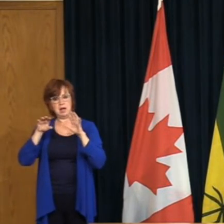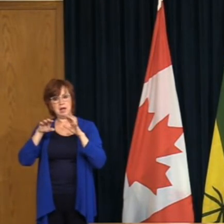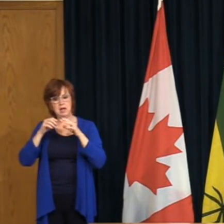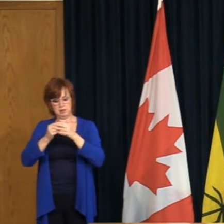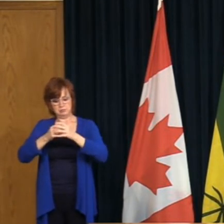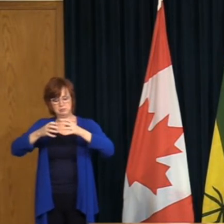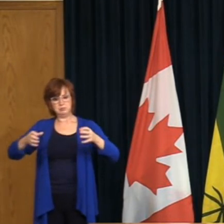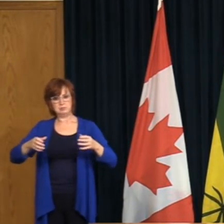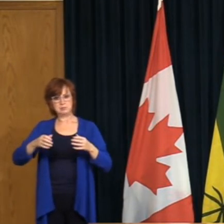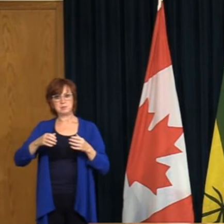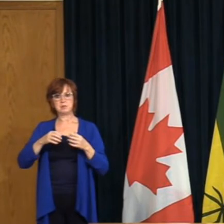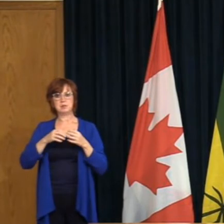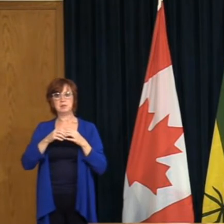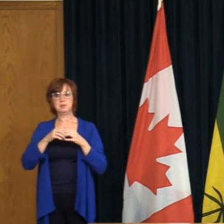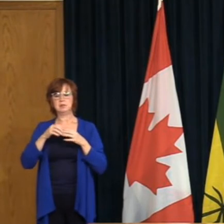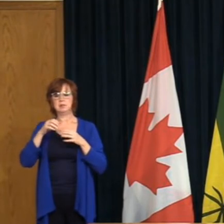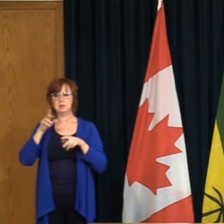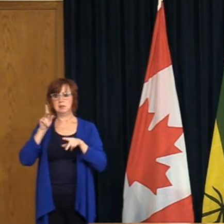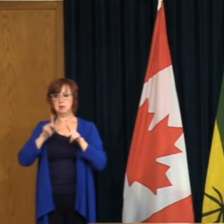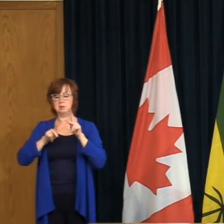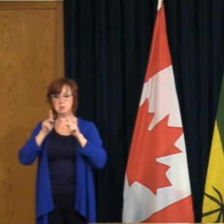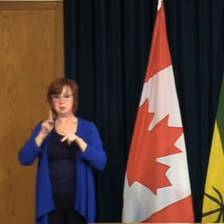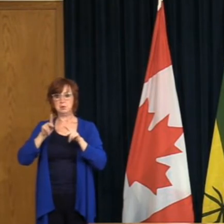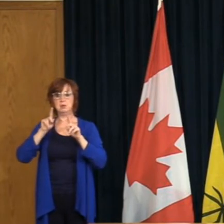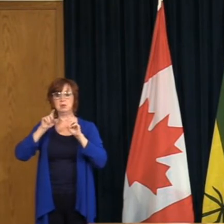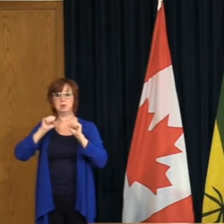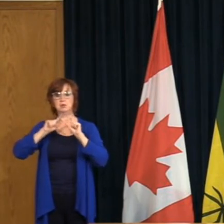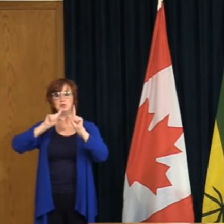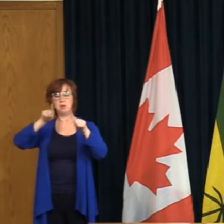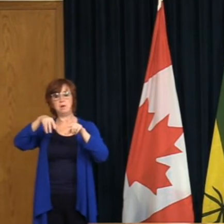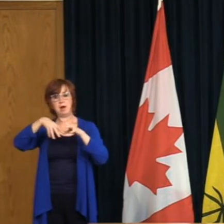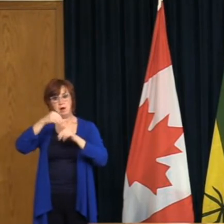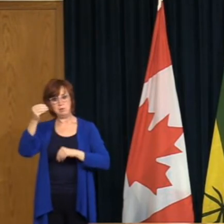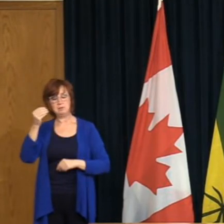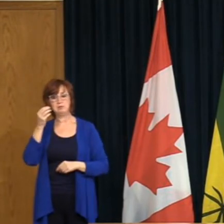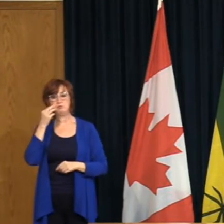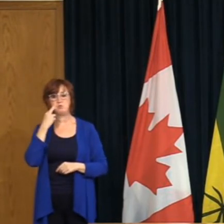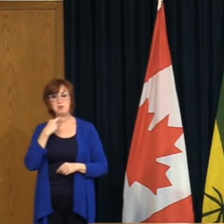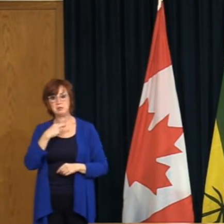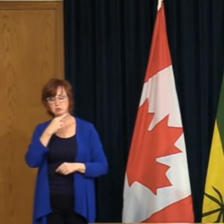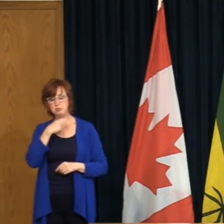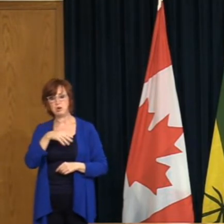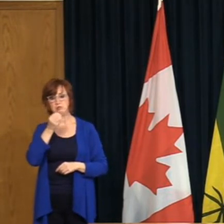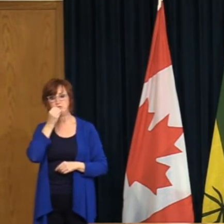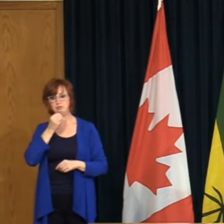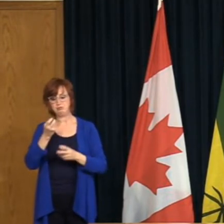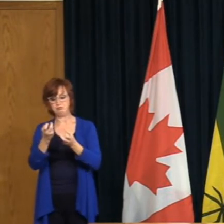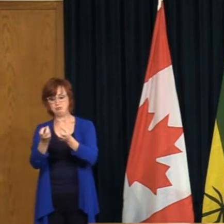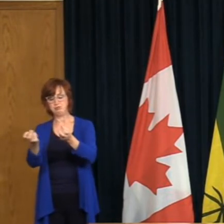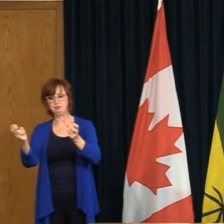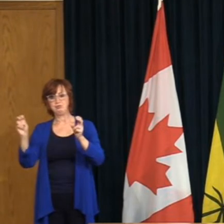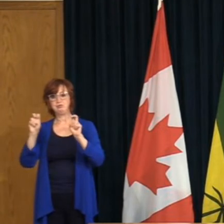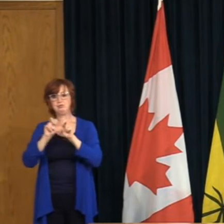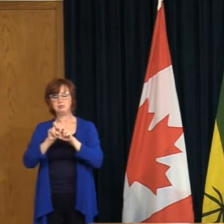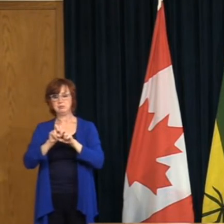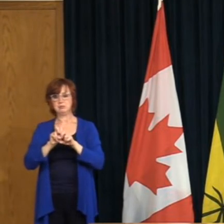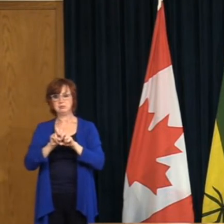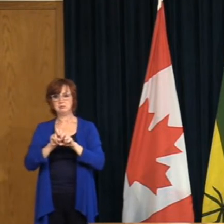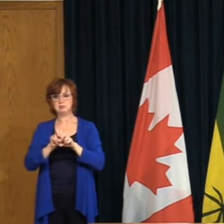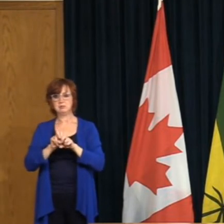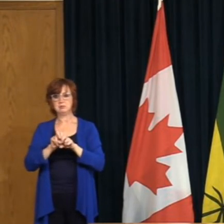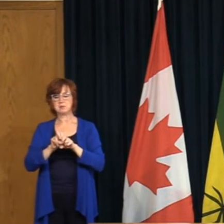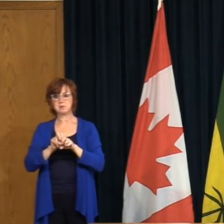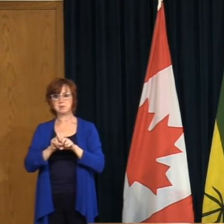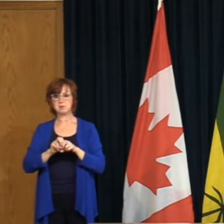out instead of taking food out. Just thinking through how do we engage in some of those activities that give us pleasure